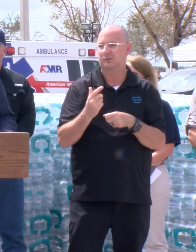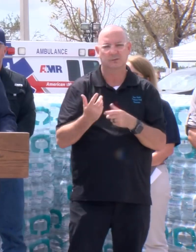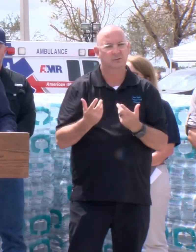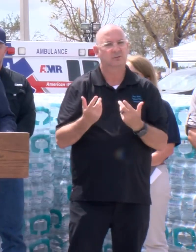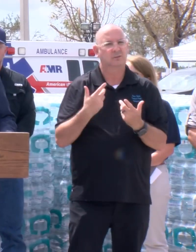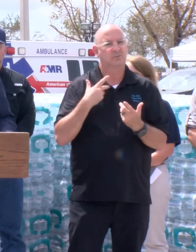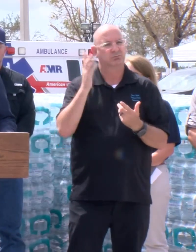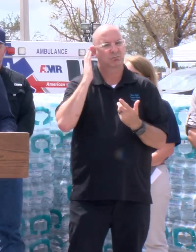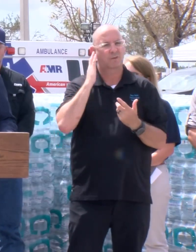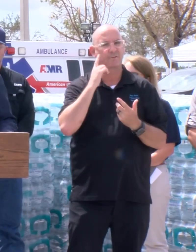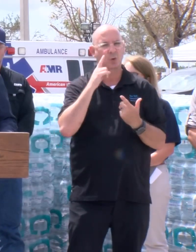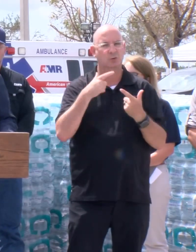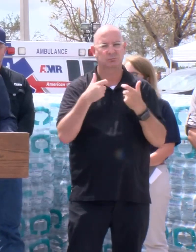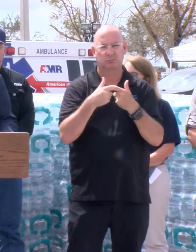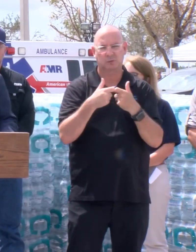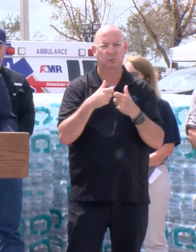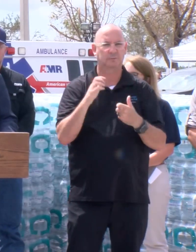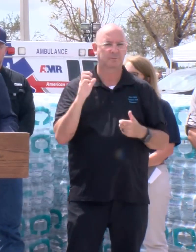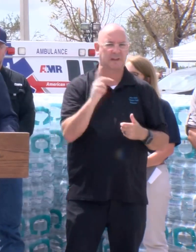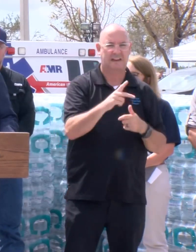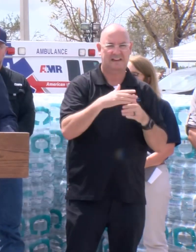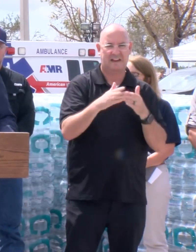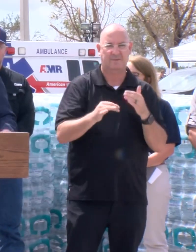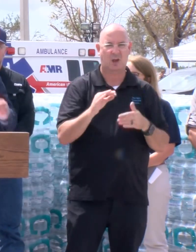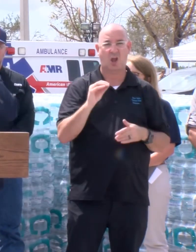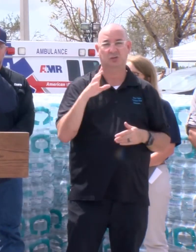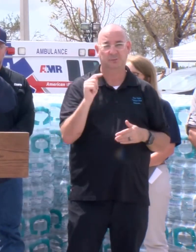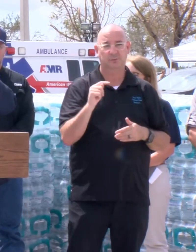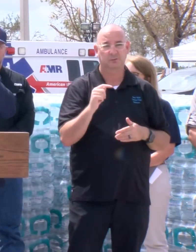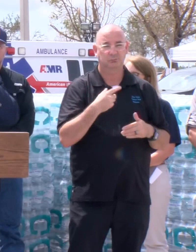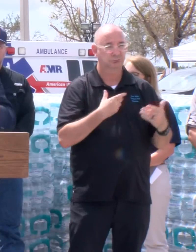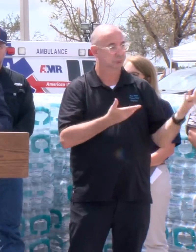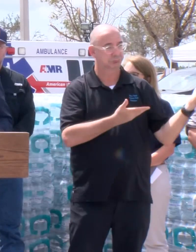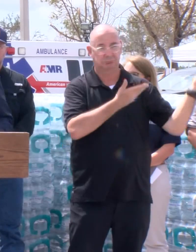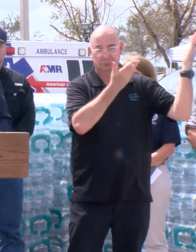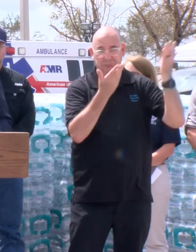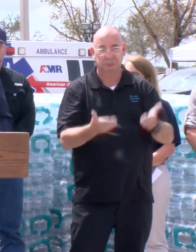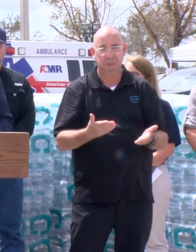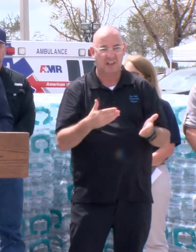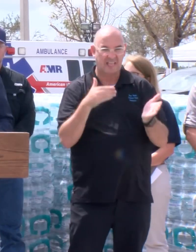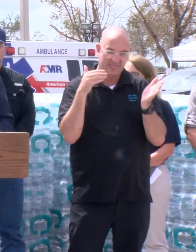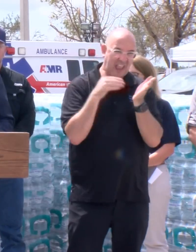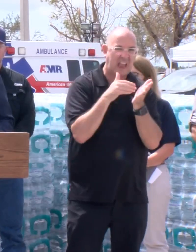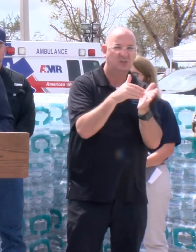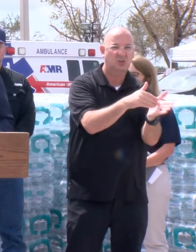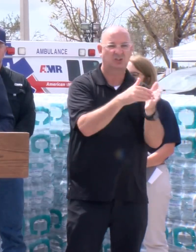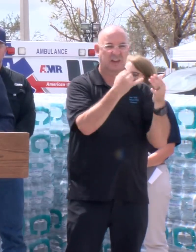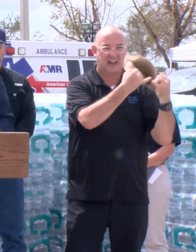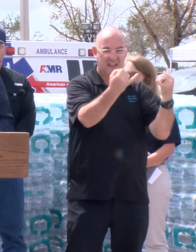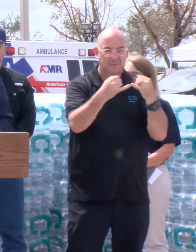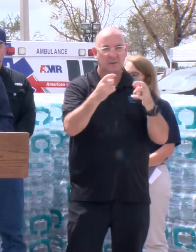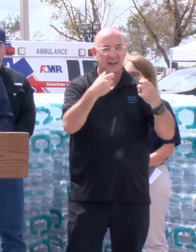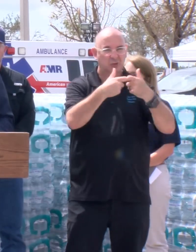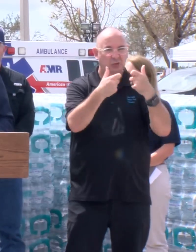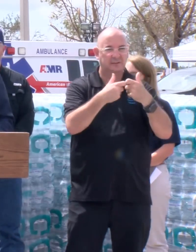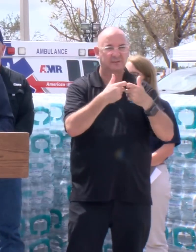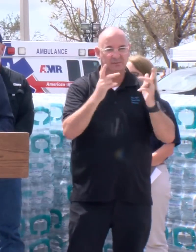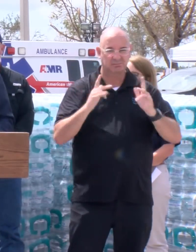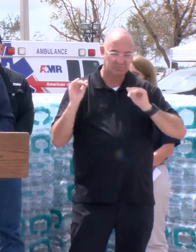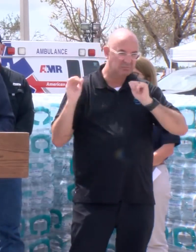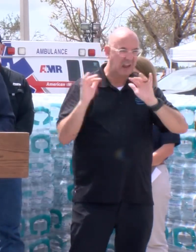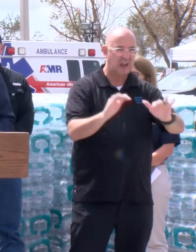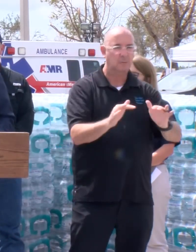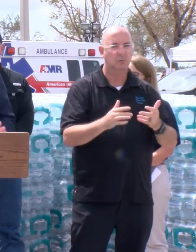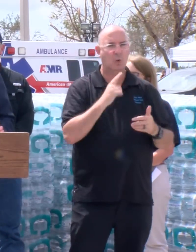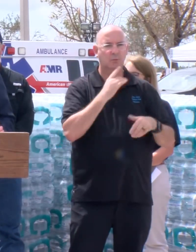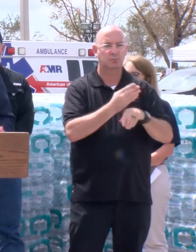surged in thousands of linemen, and so that really was able to move it up. So hopefully all the people that can receive power on the